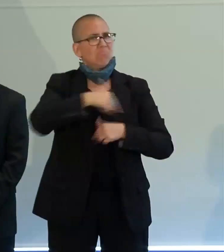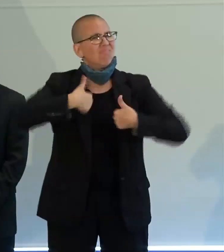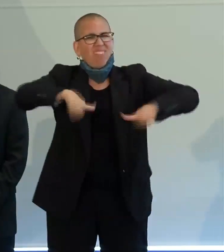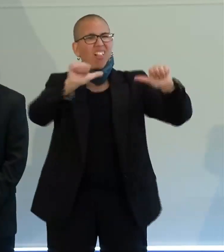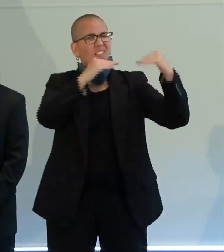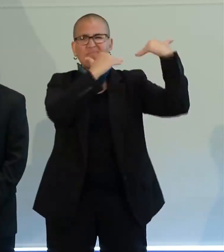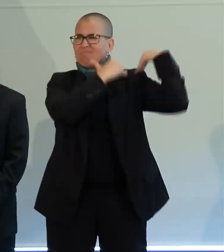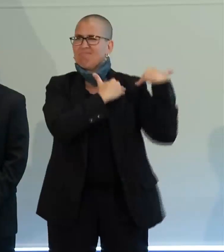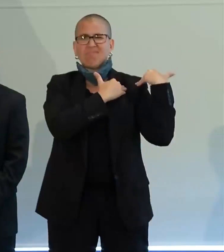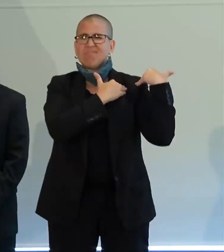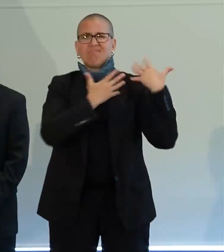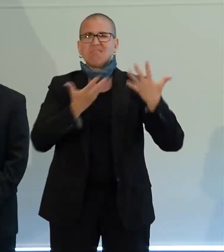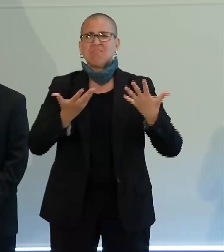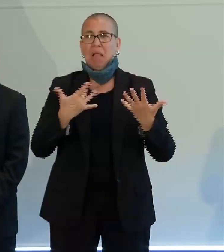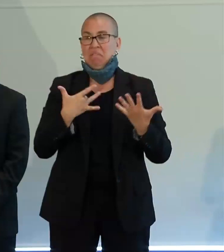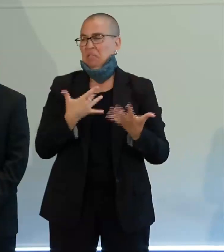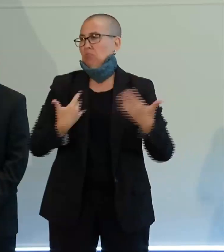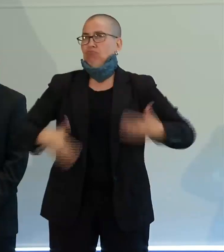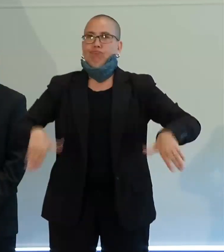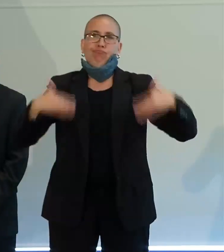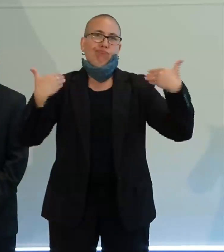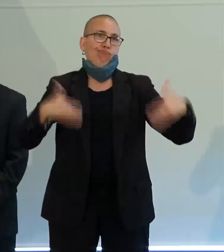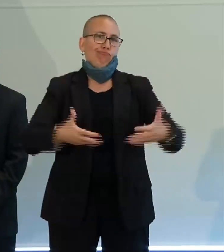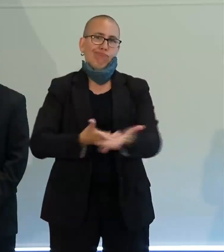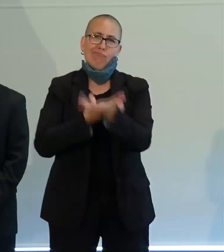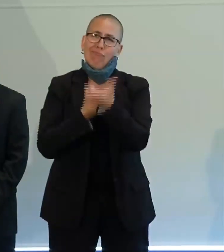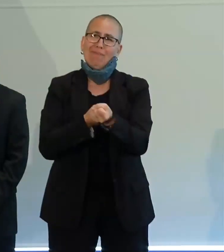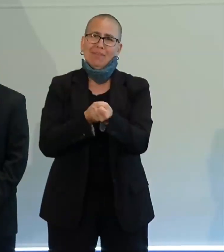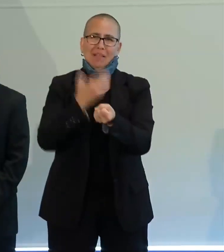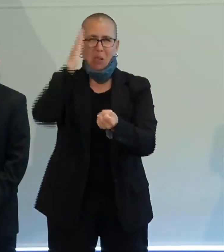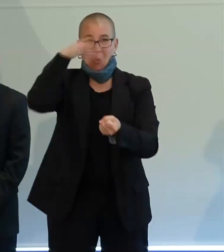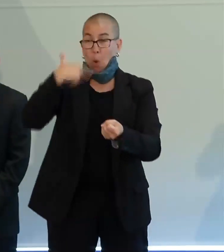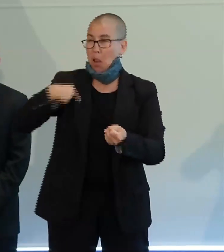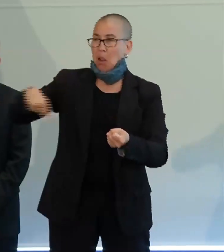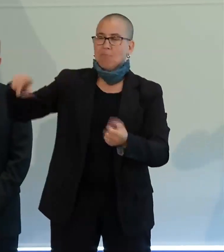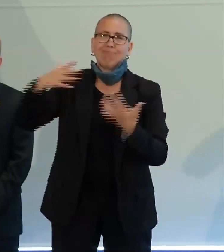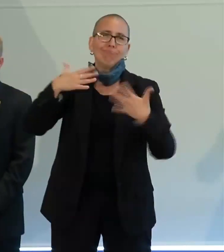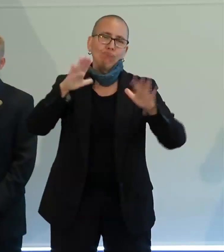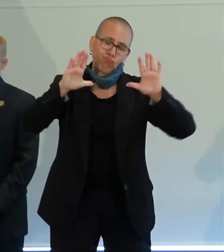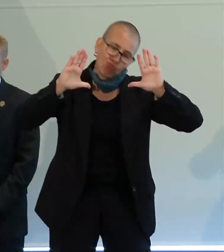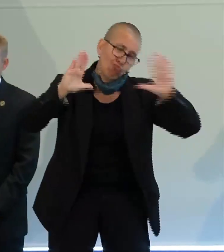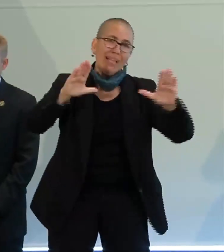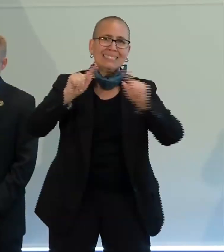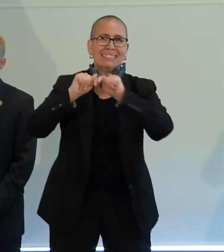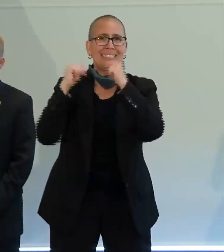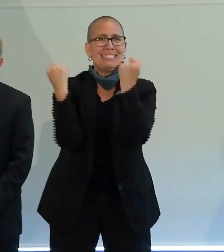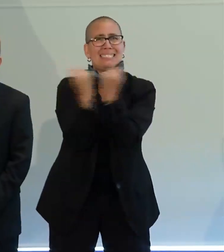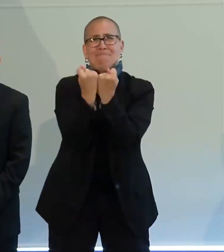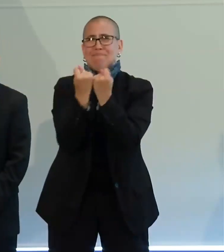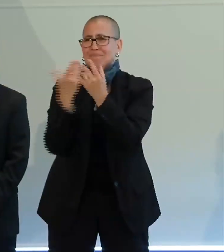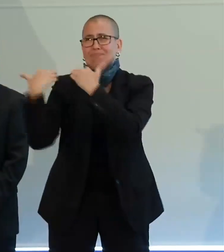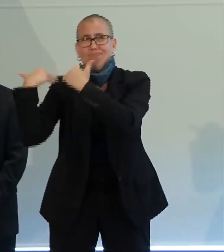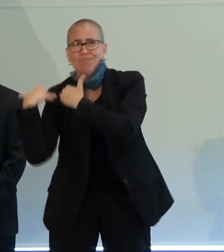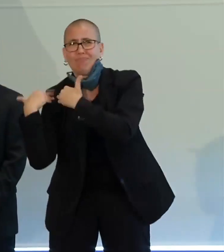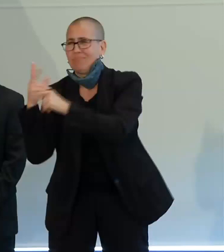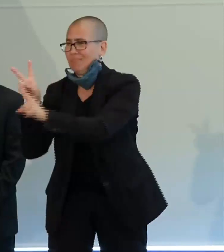because I have excellent professionals who are going to be focused on this like a laser beam every single